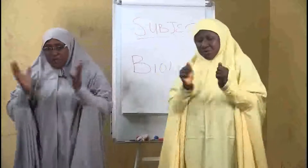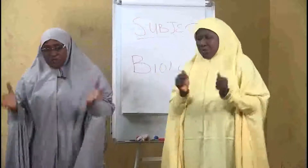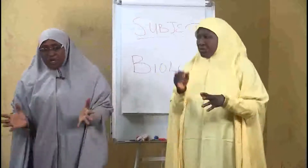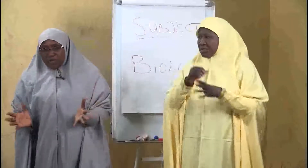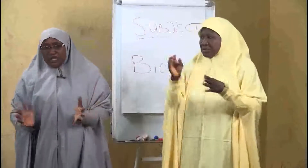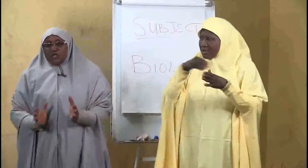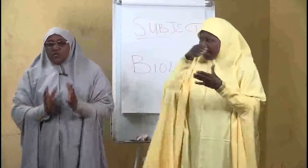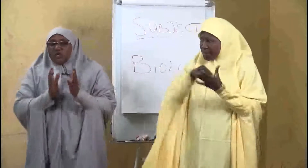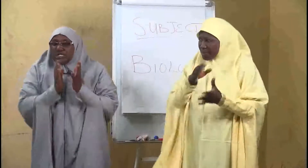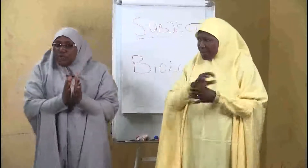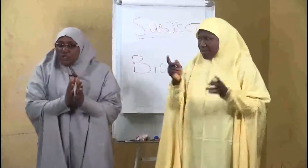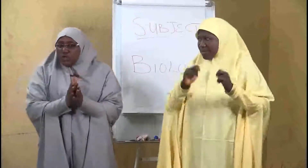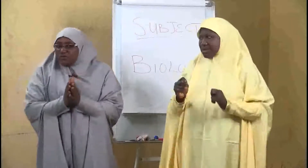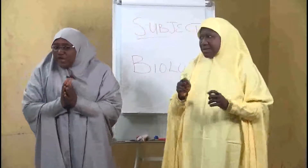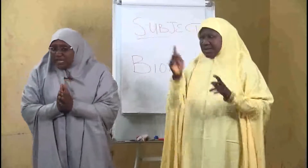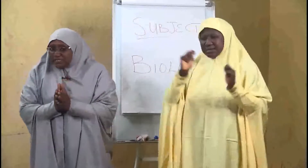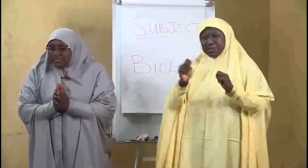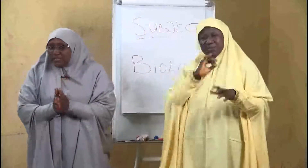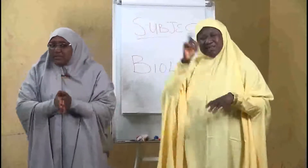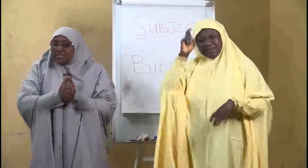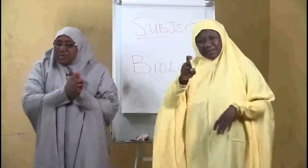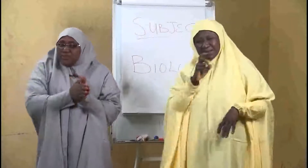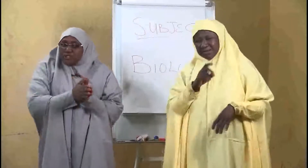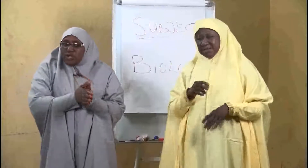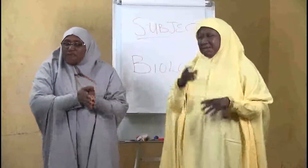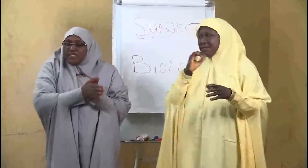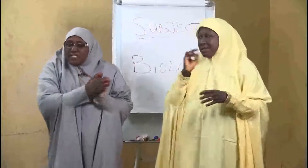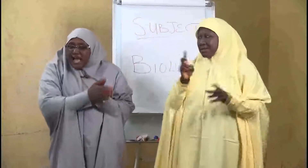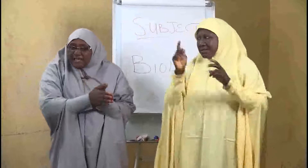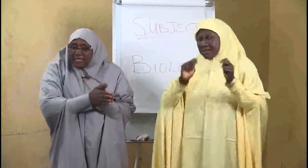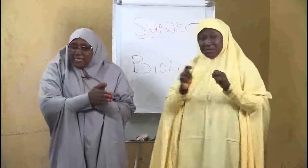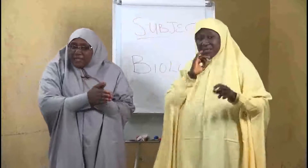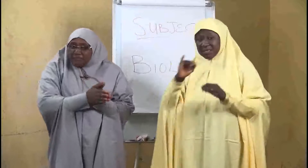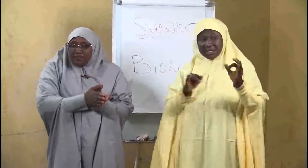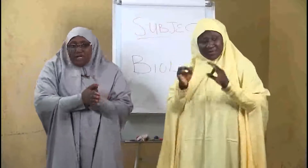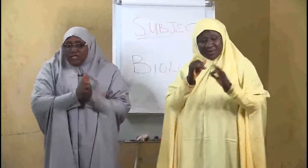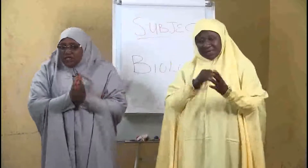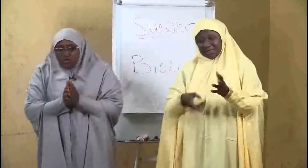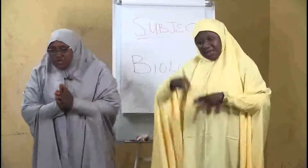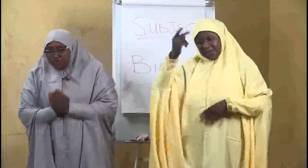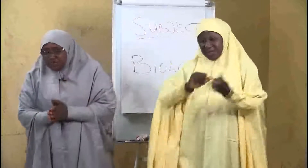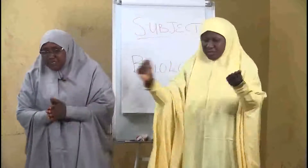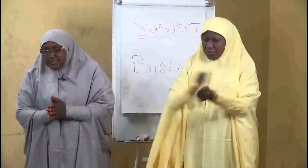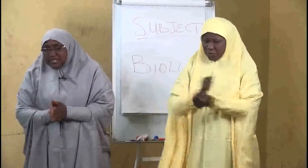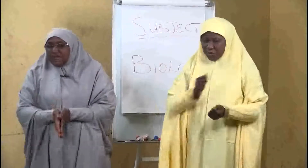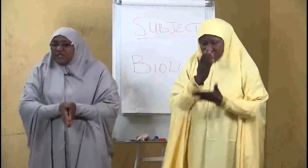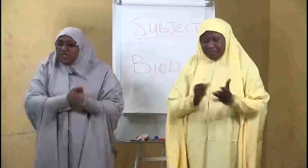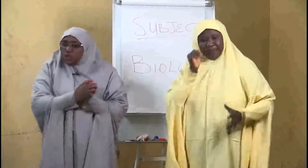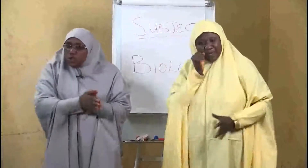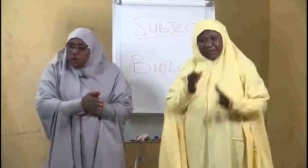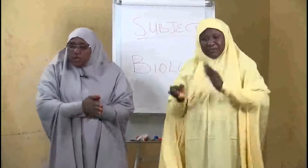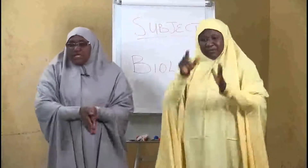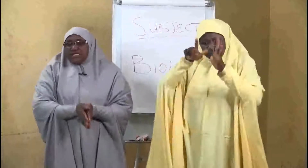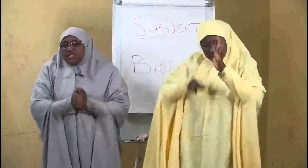medium or a particular weather. So temperature is very necessary. Temperature, if it is high, it destroys some seeds. If it is